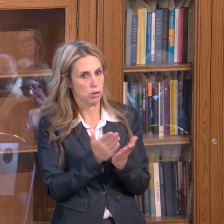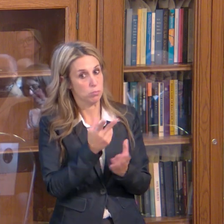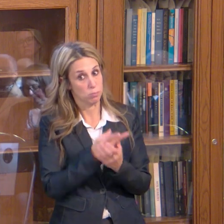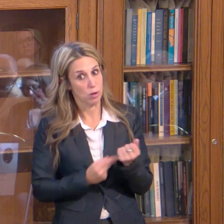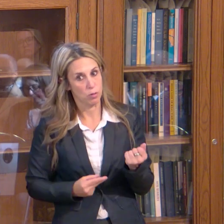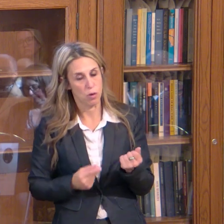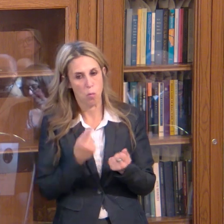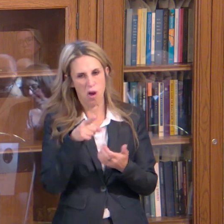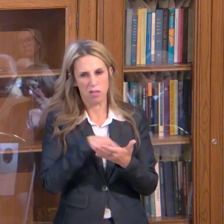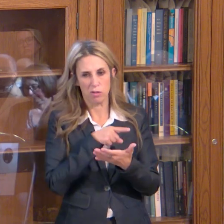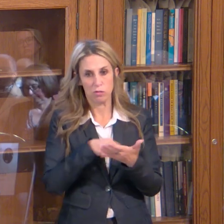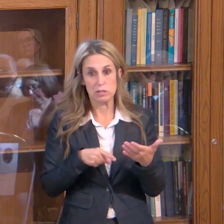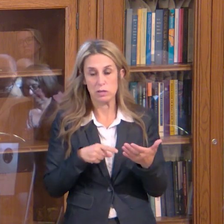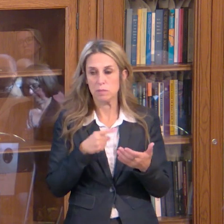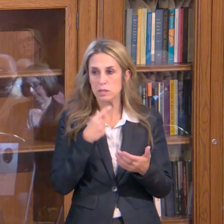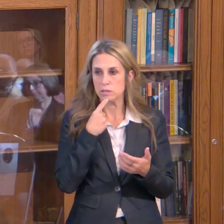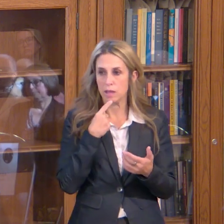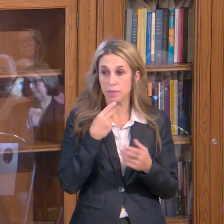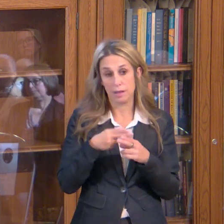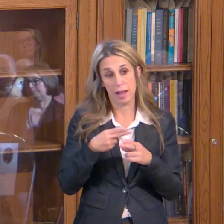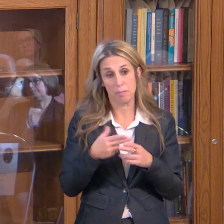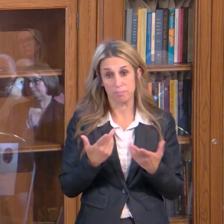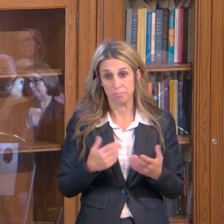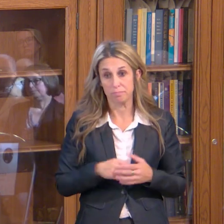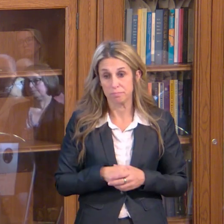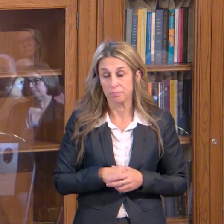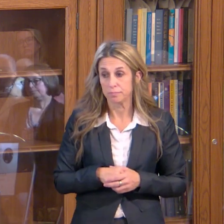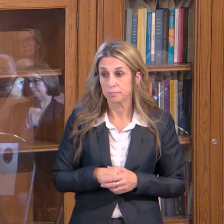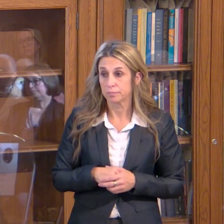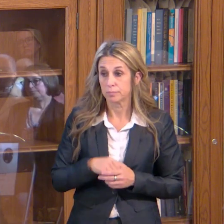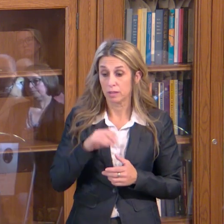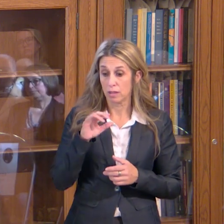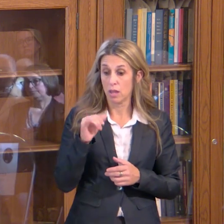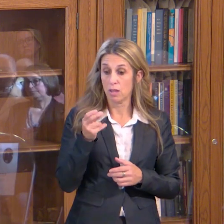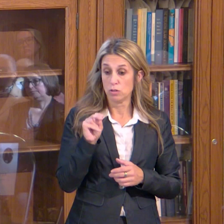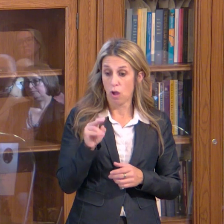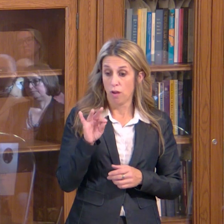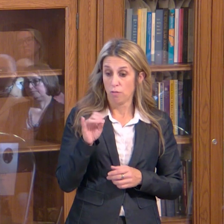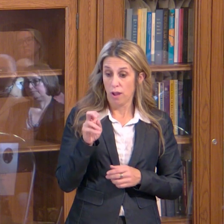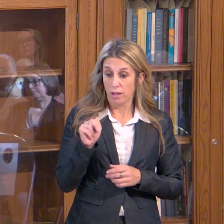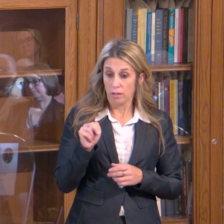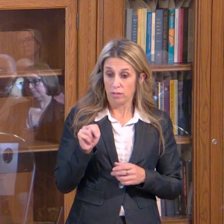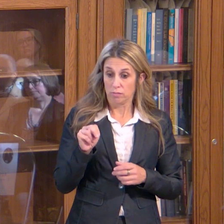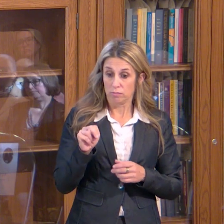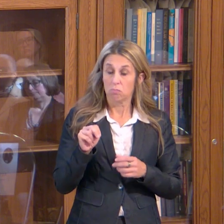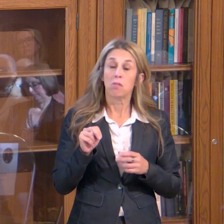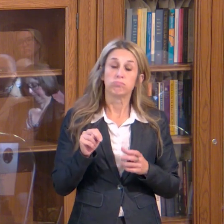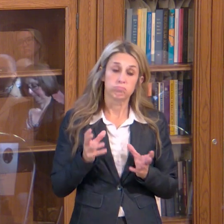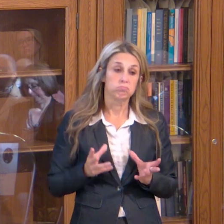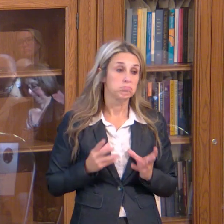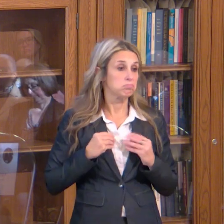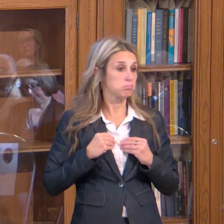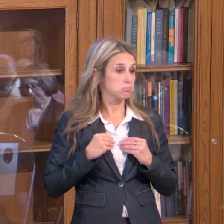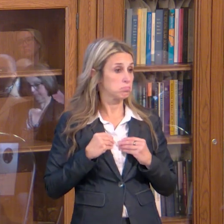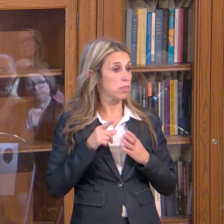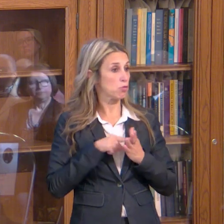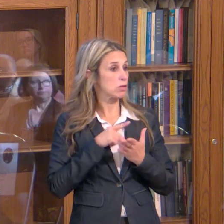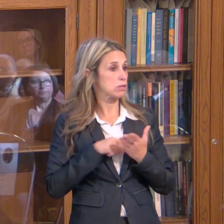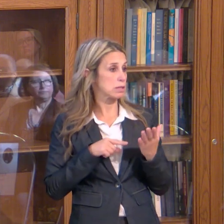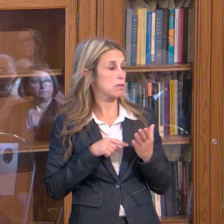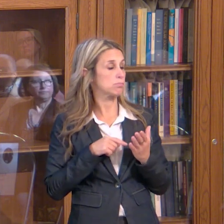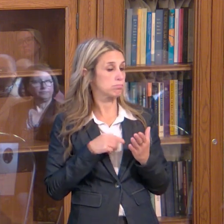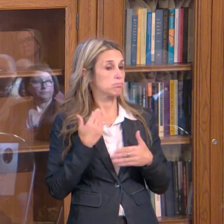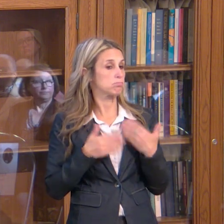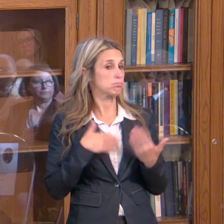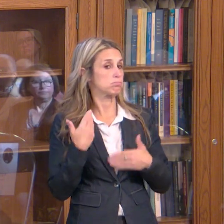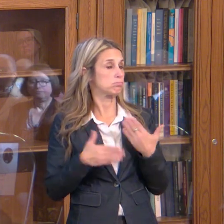of The criticisms as I said was the name and John hope Franklin took the criticism in stride in the preface to